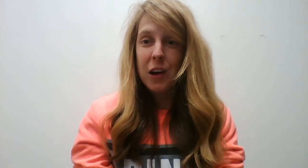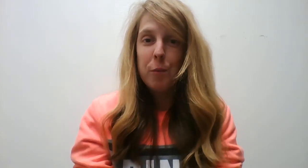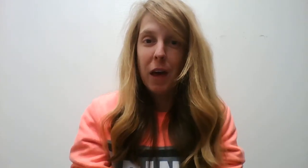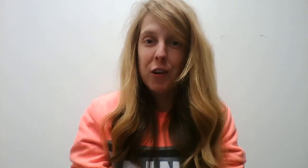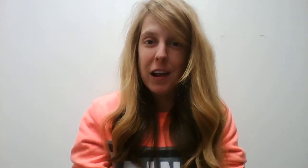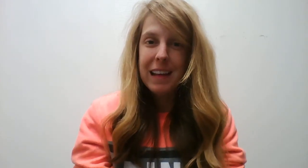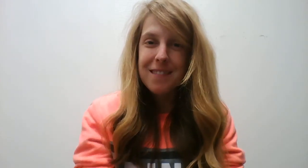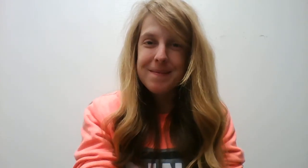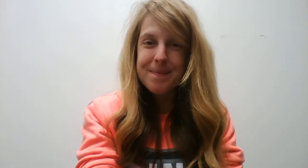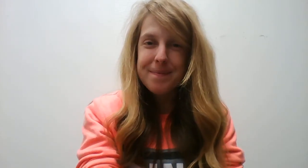Hope you have a great day.